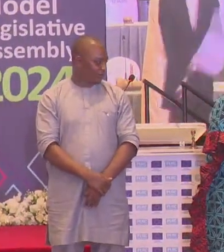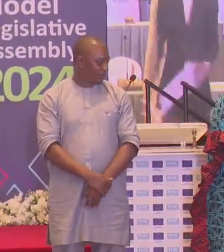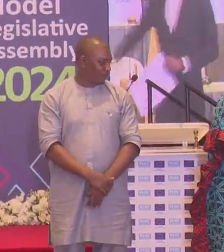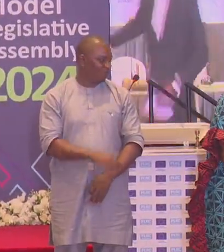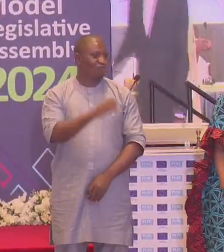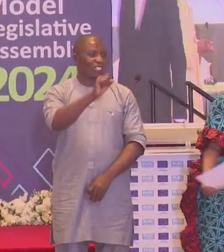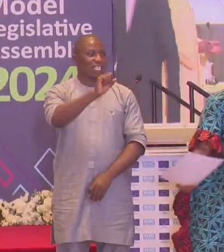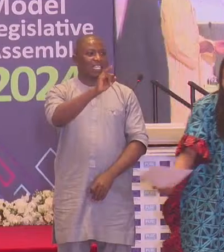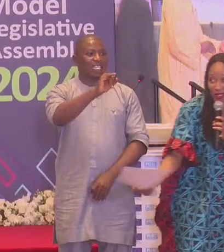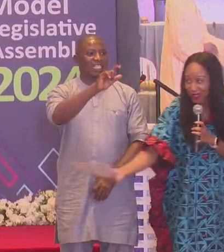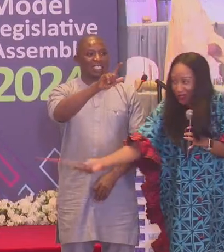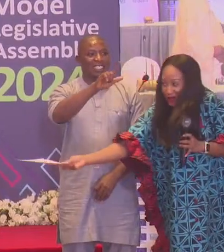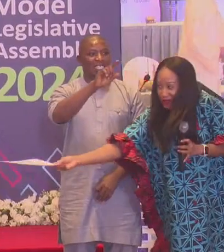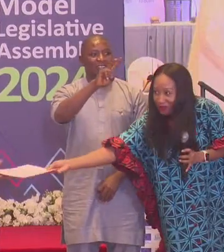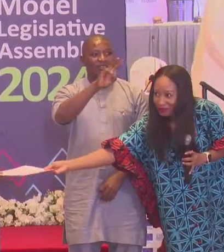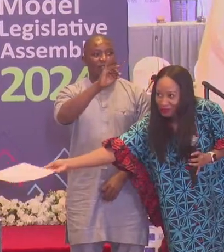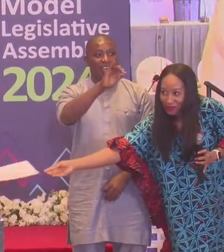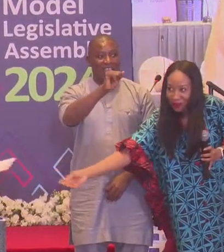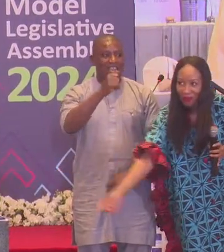Sylvia Choma, River State.